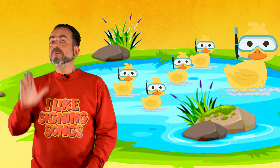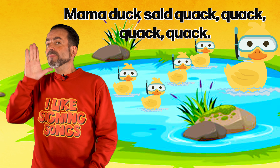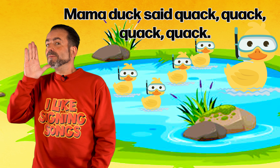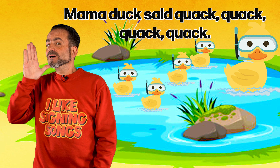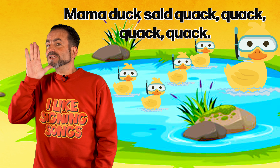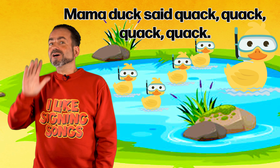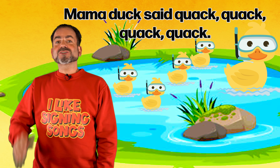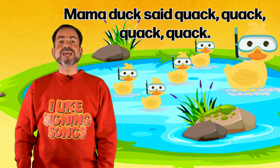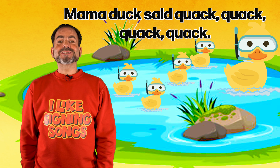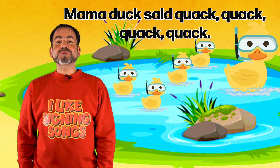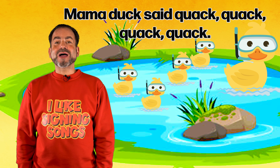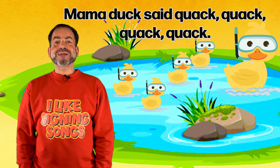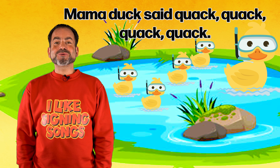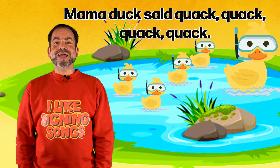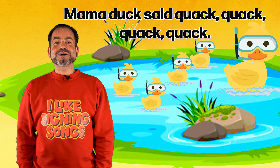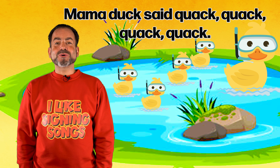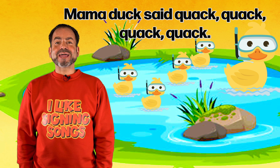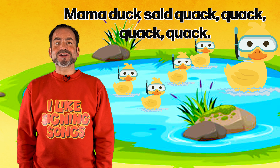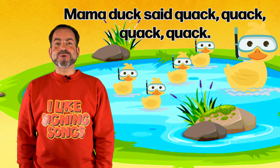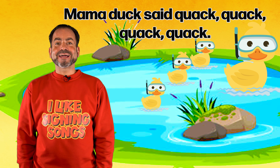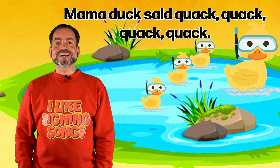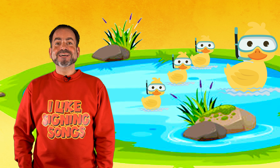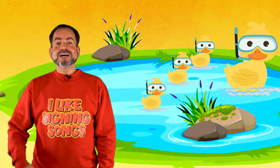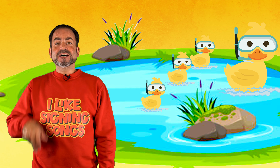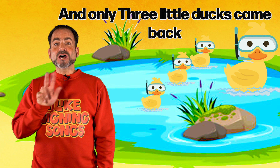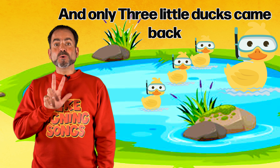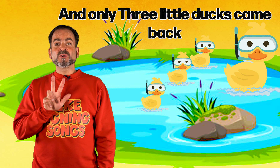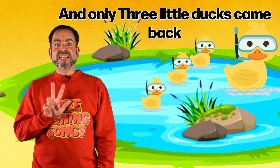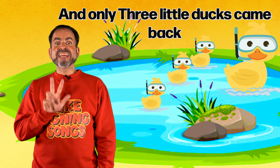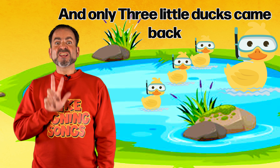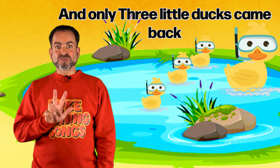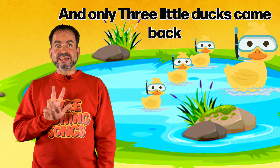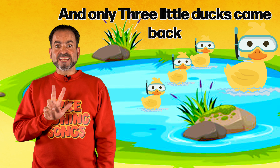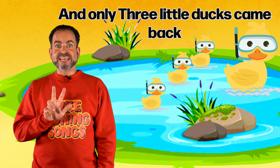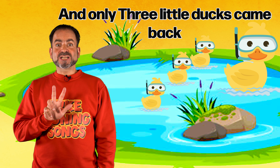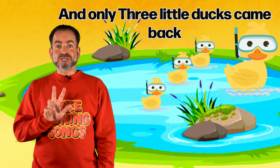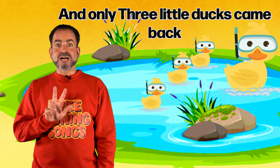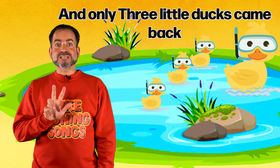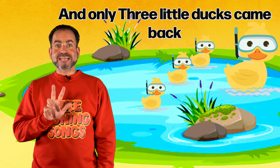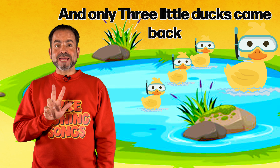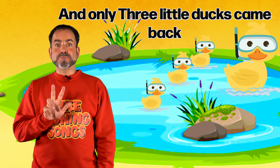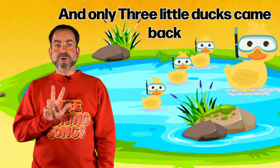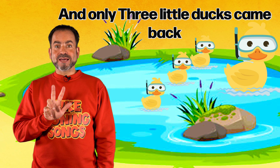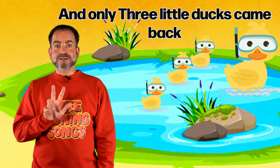Mama duck said quack, quack, quack, quack, and only three little ducks came back.